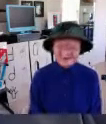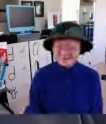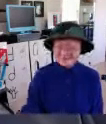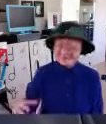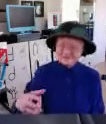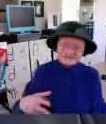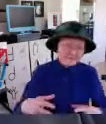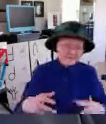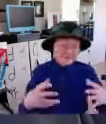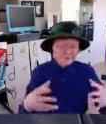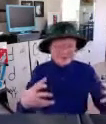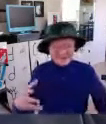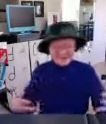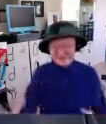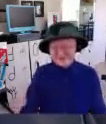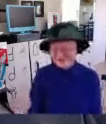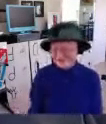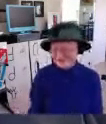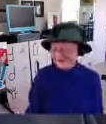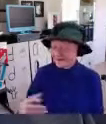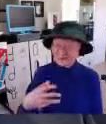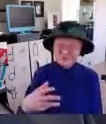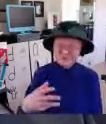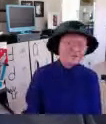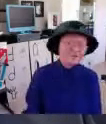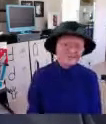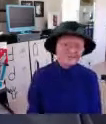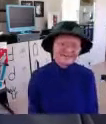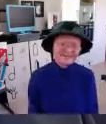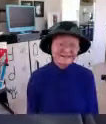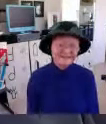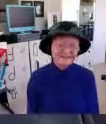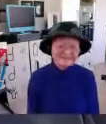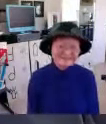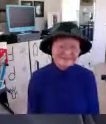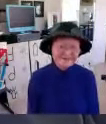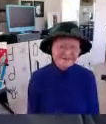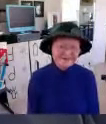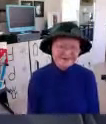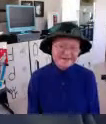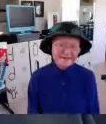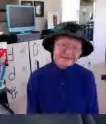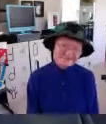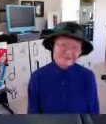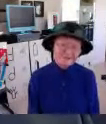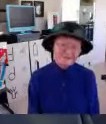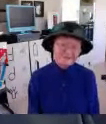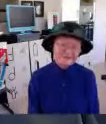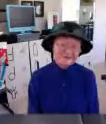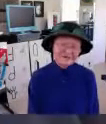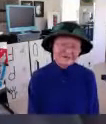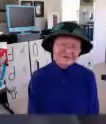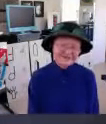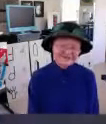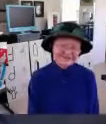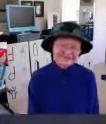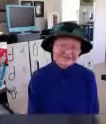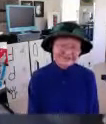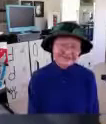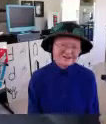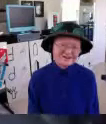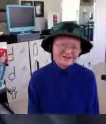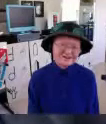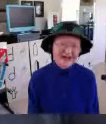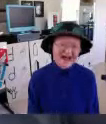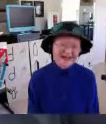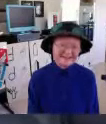at the videos of one country and just writing what we see and feel. So we want to thank you, Rachel. It's a great project.